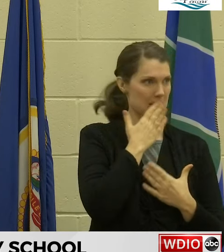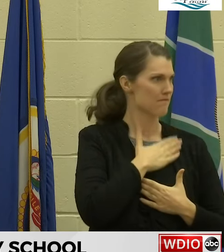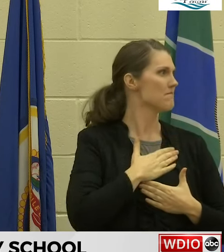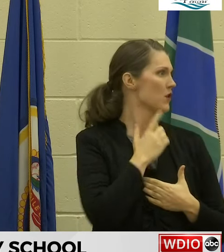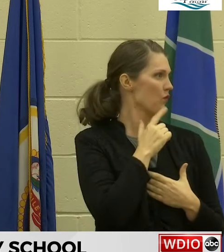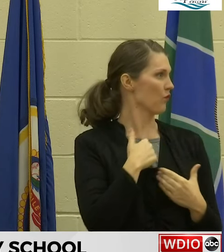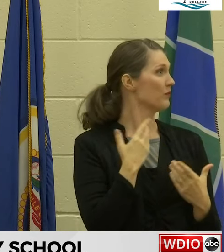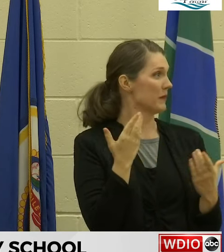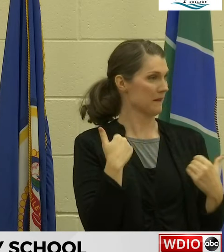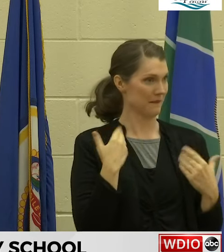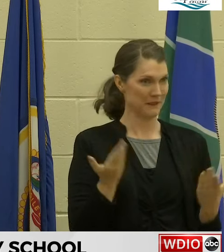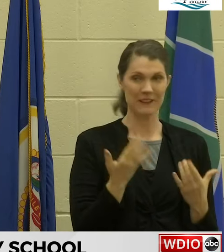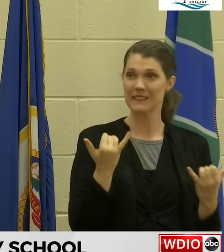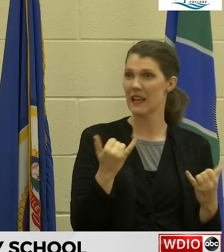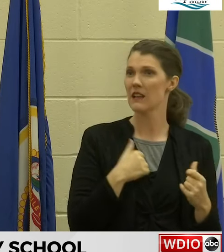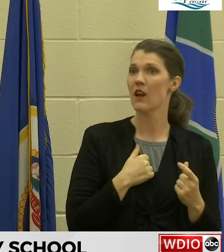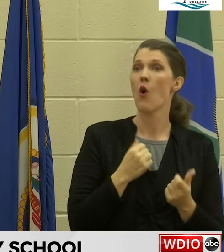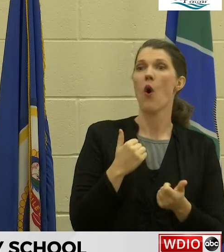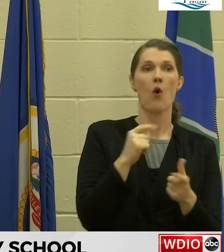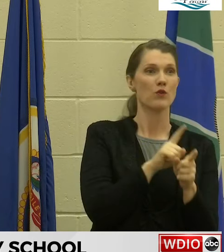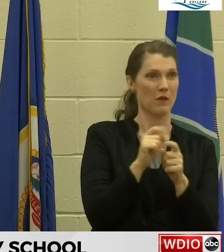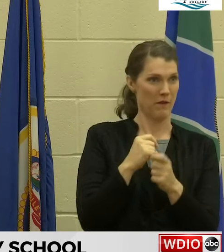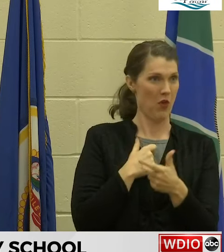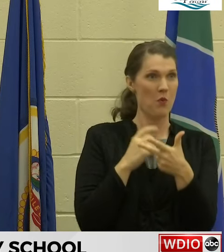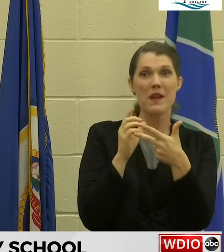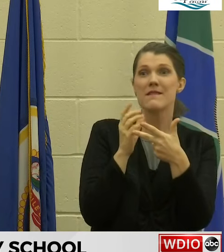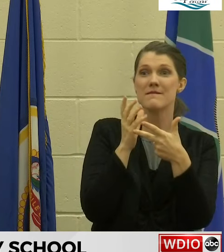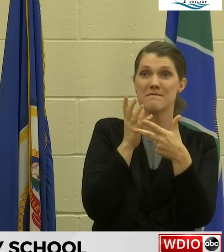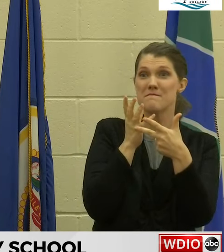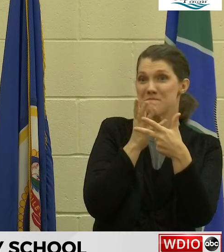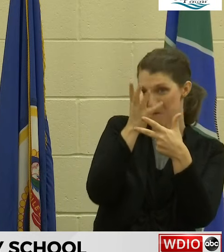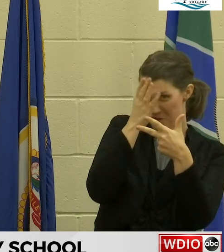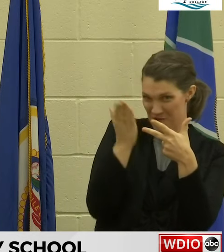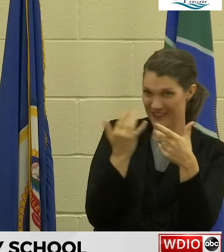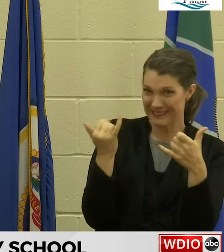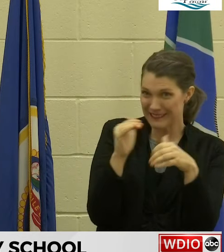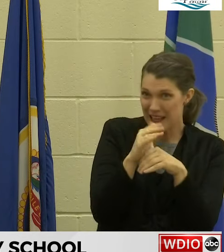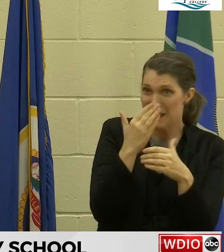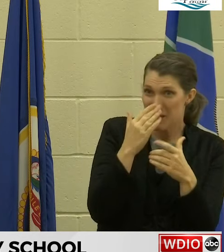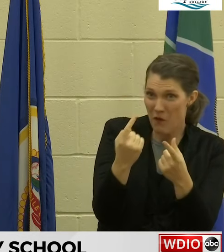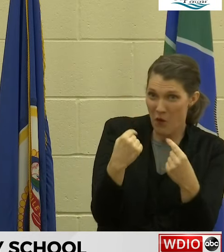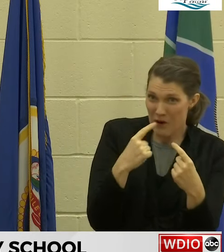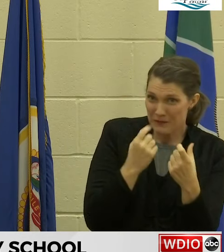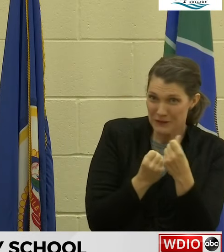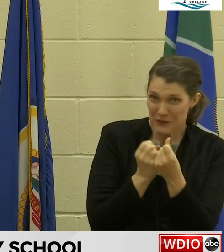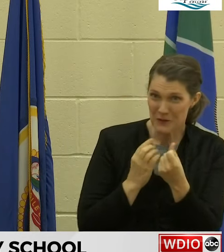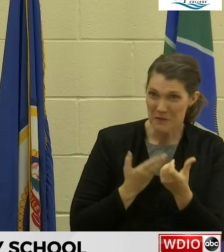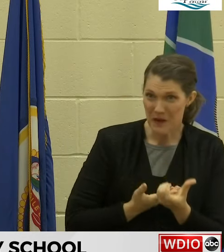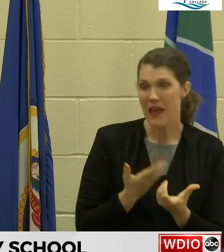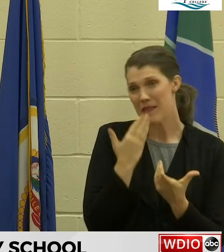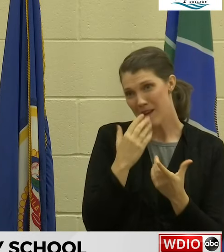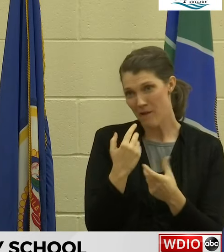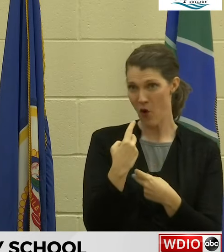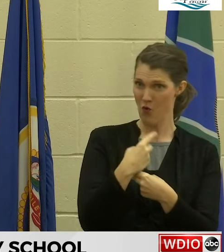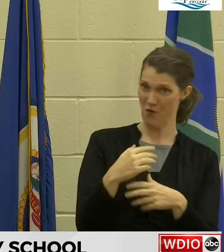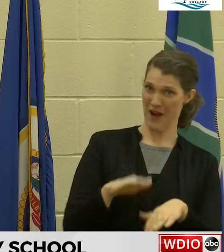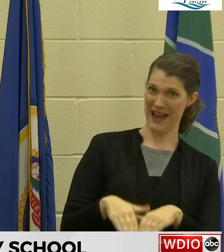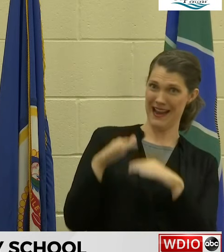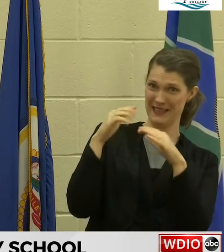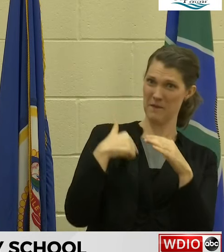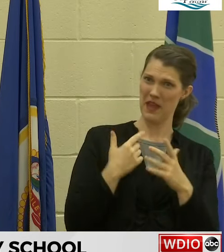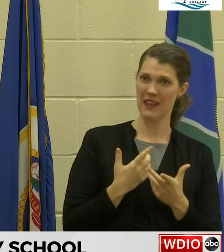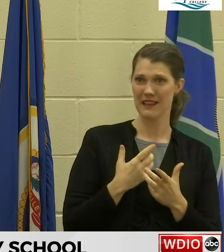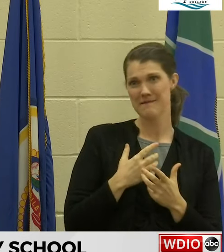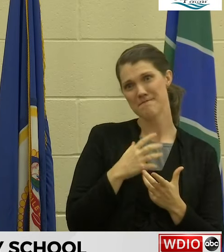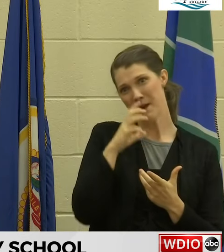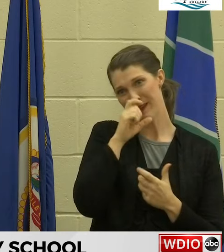I have 3 parents here tonight, Narita and Pam and Lee. Thank you for being here. Thank you for raising me. I miss our